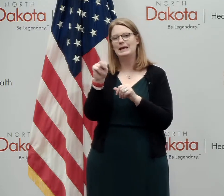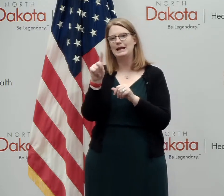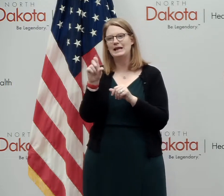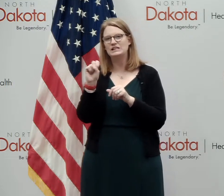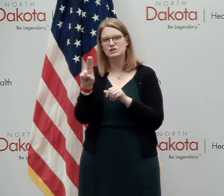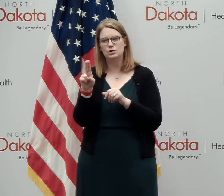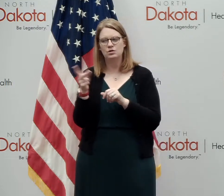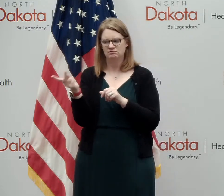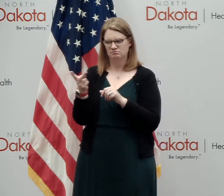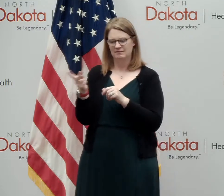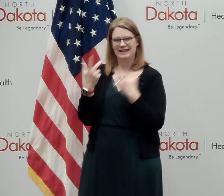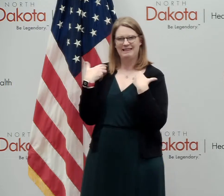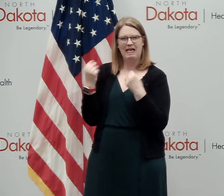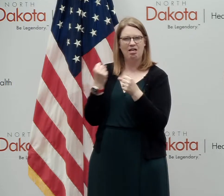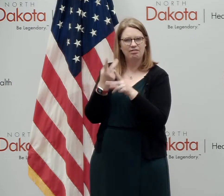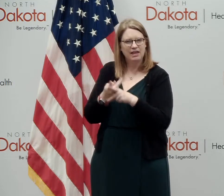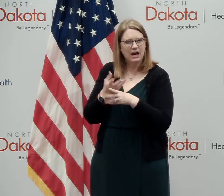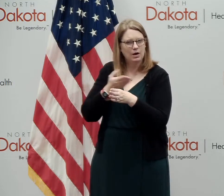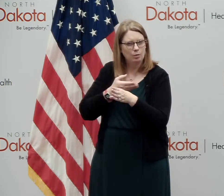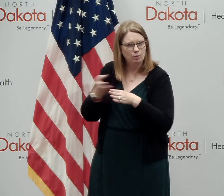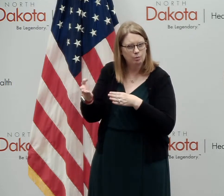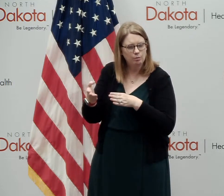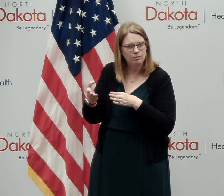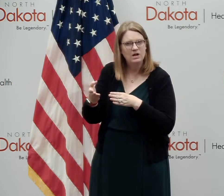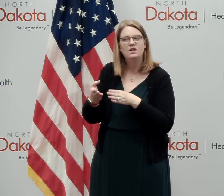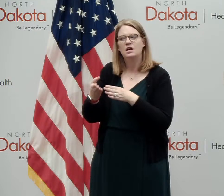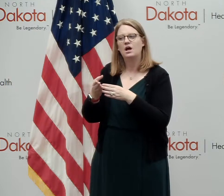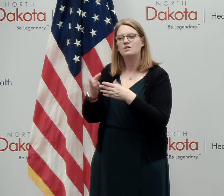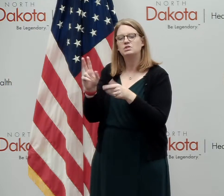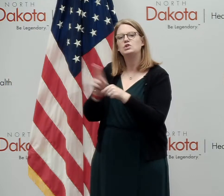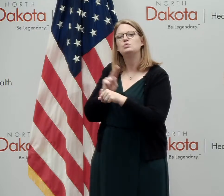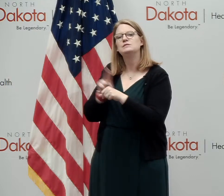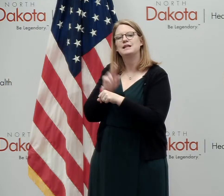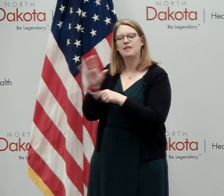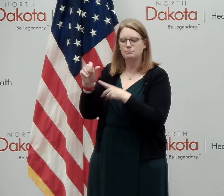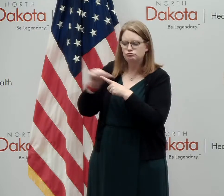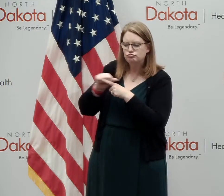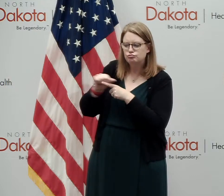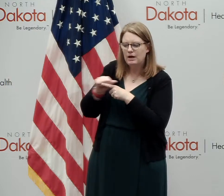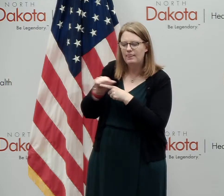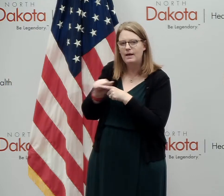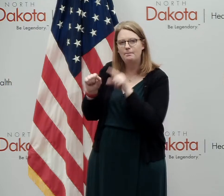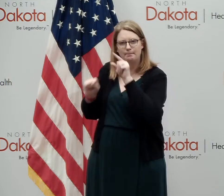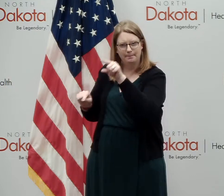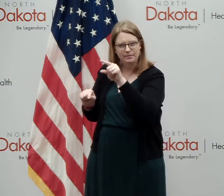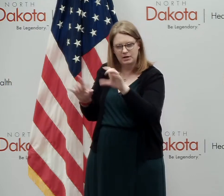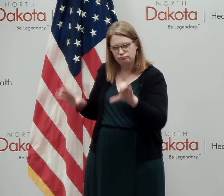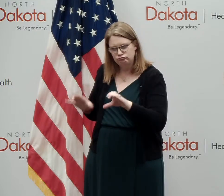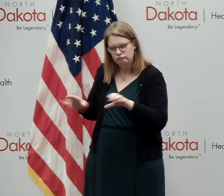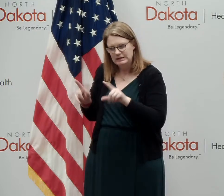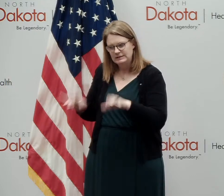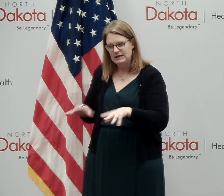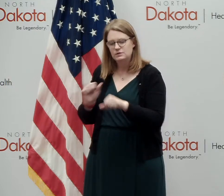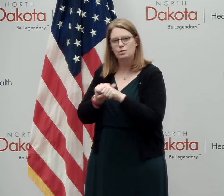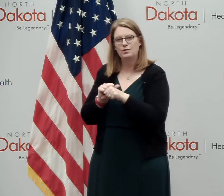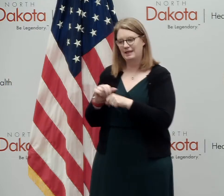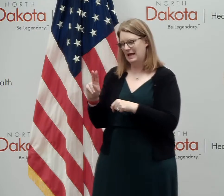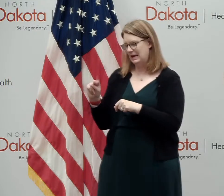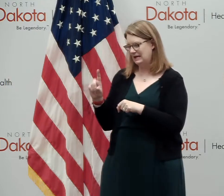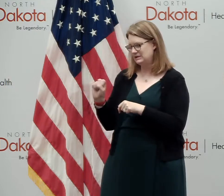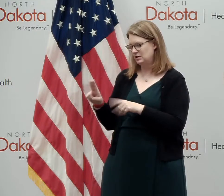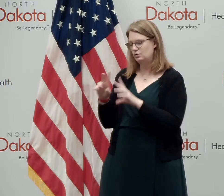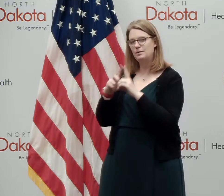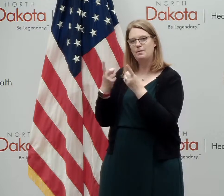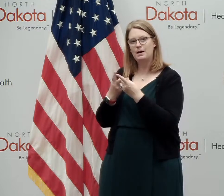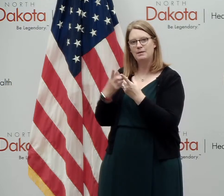involved in assisting with contact tracing. And then we're also, which is another federal recommendation, working with NDSU,